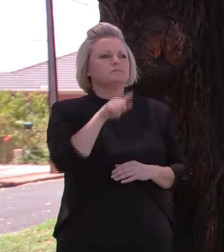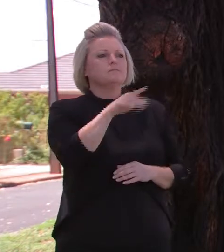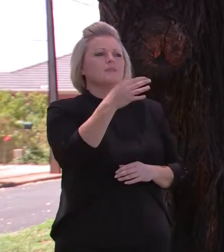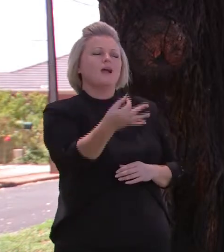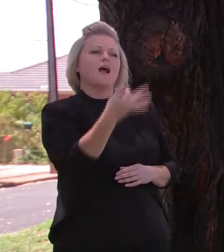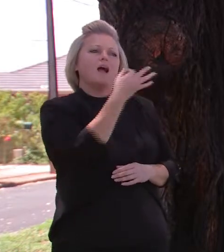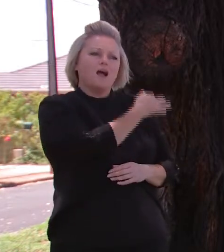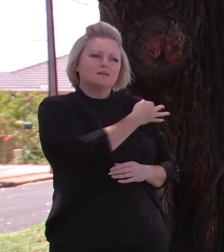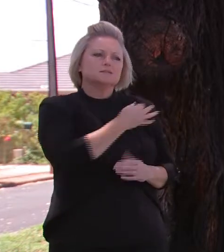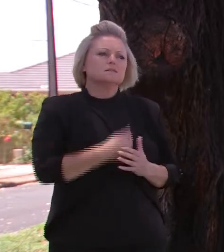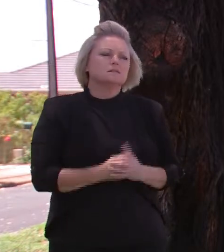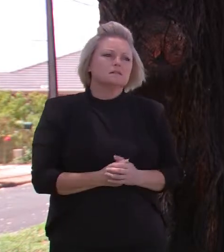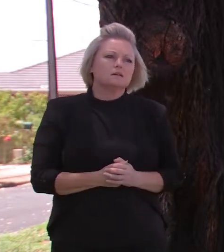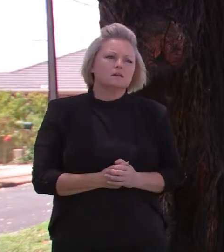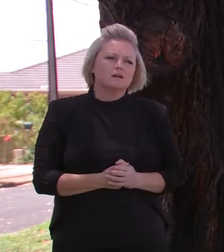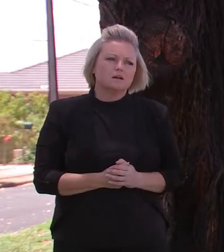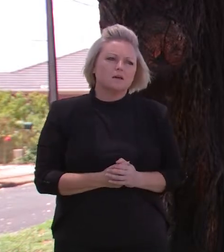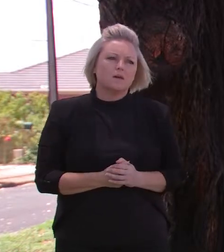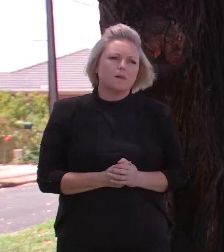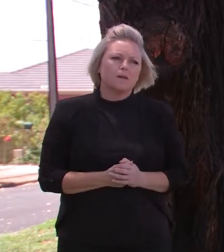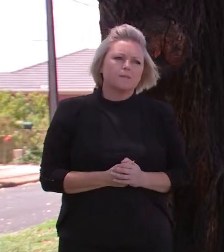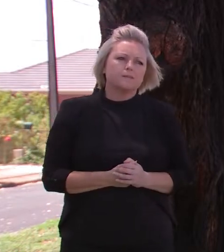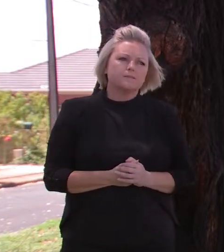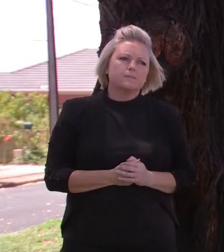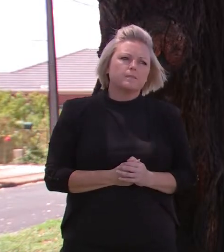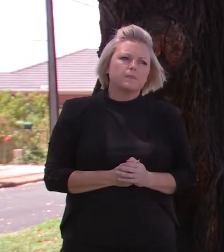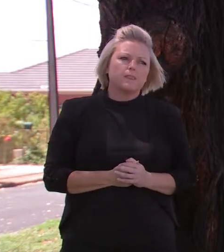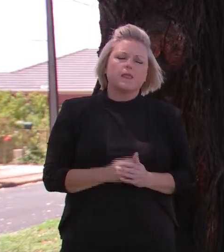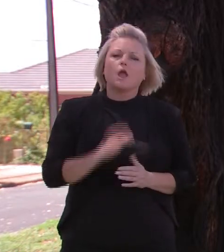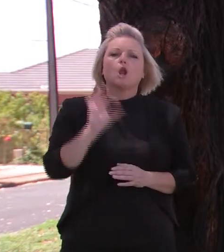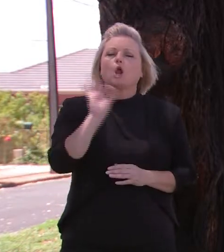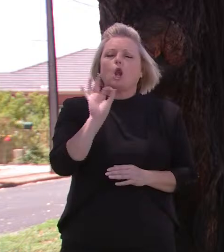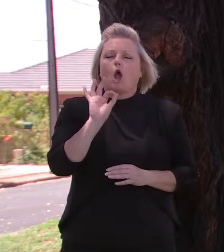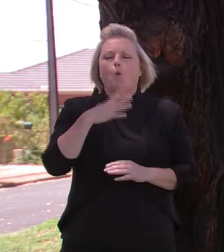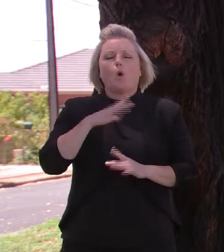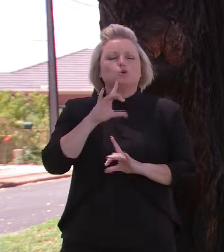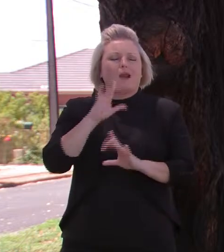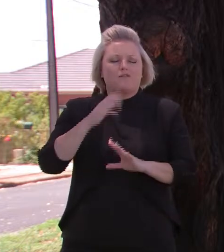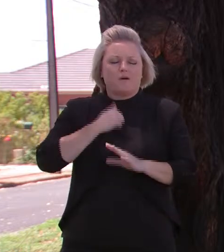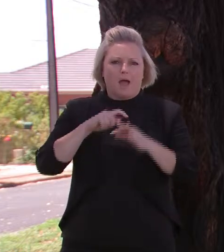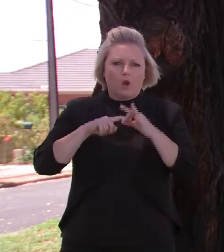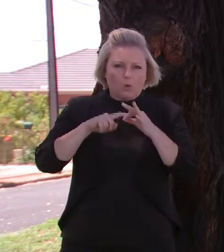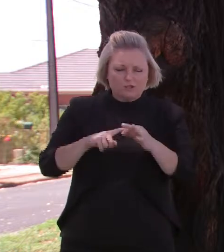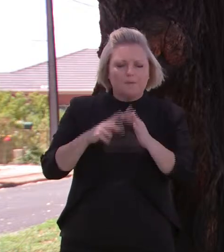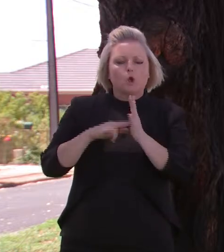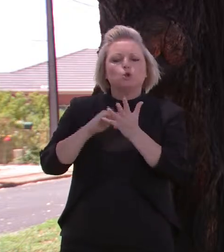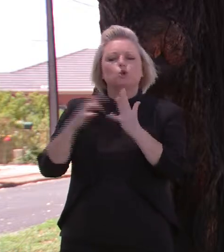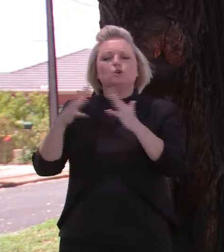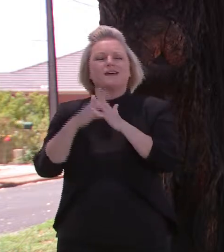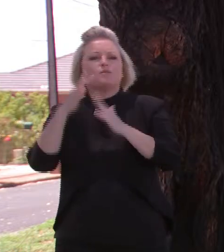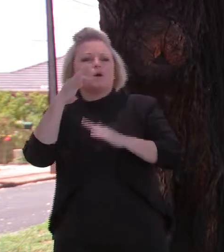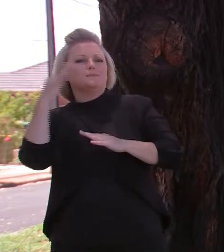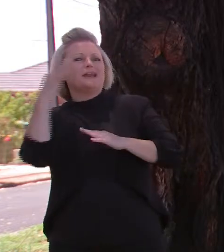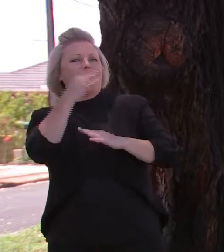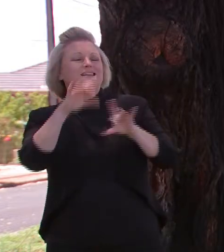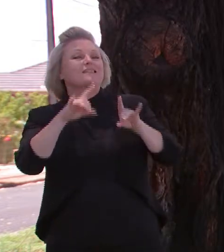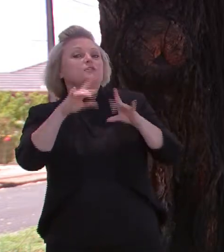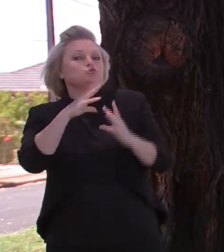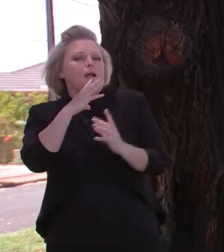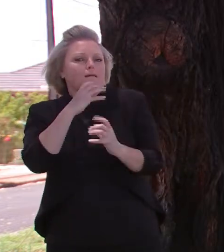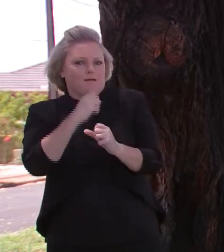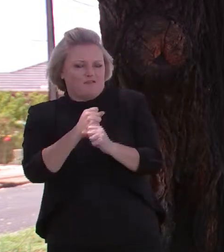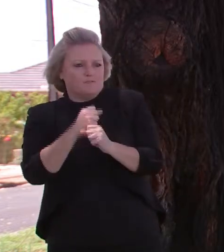sorry, actually New South Wales has been asking the Commonwealth for federal funding to help support their package. Would you do the same, or what do you make of that?